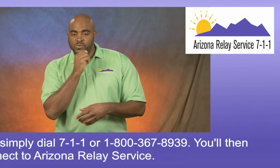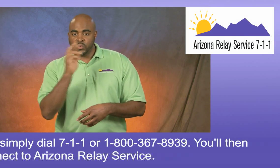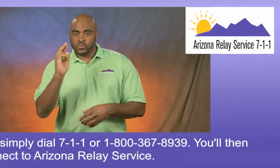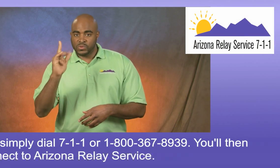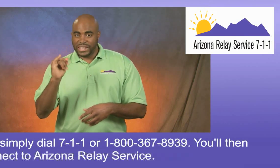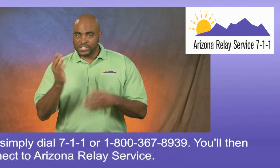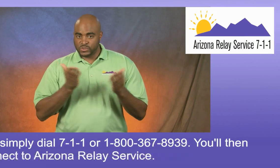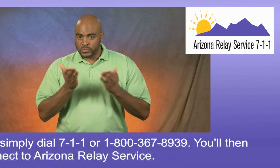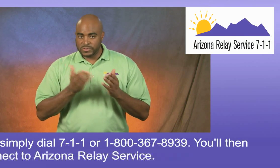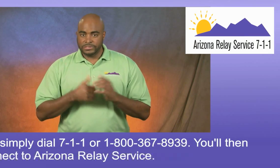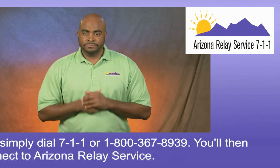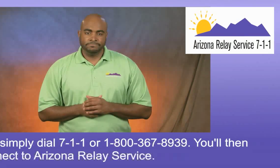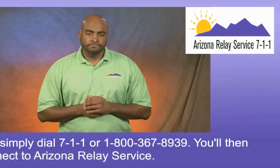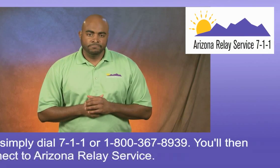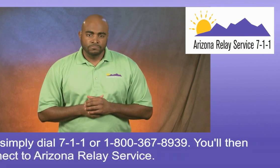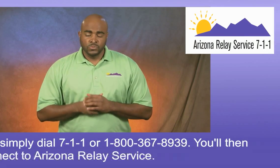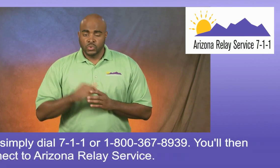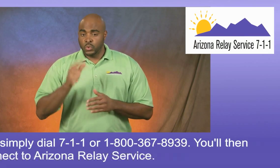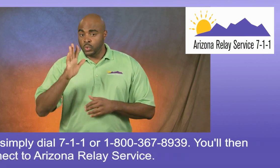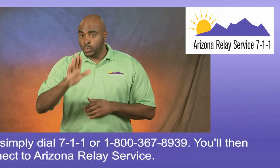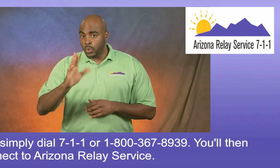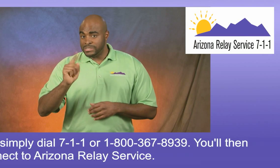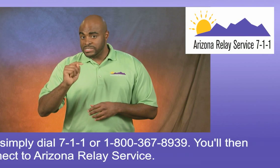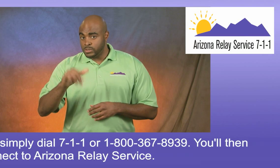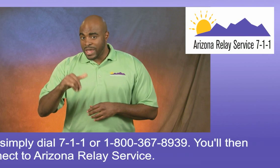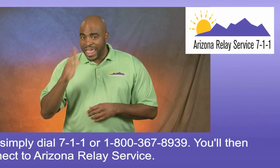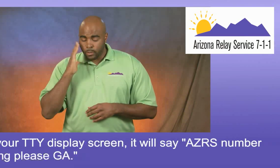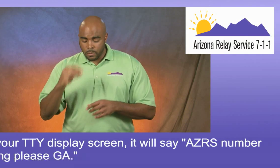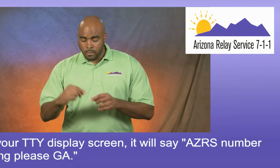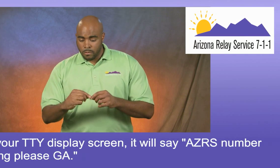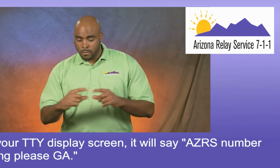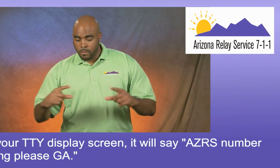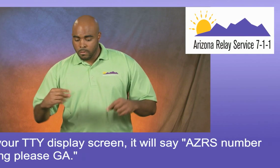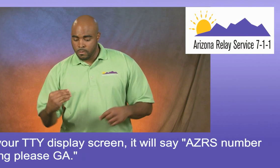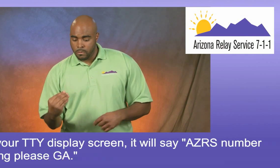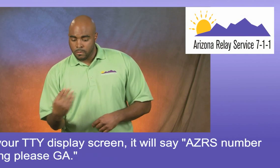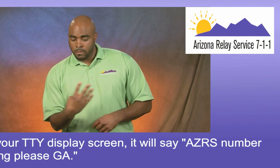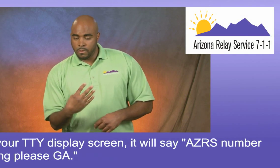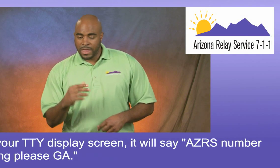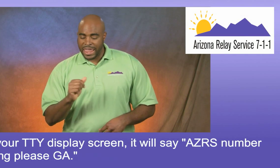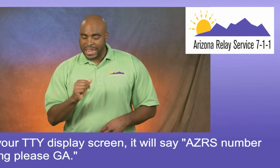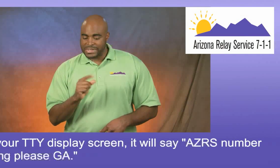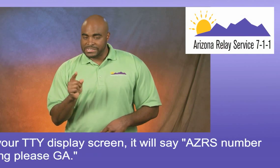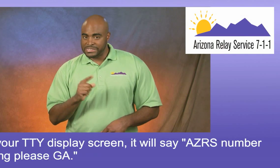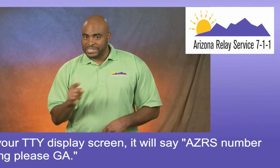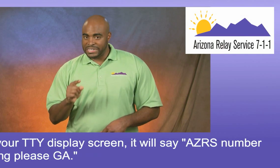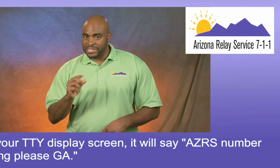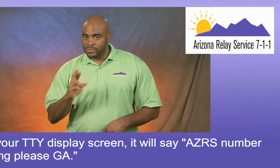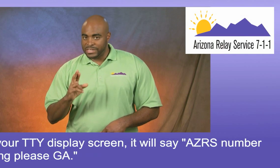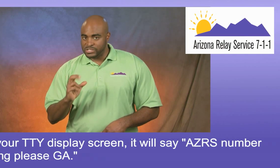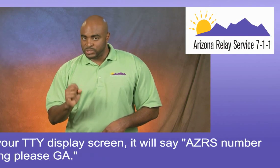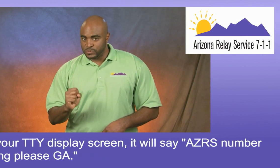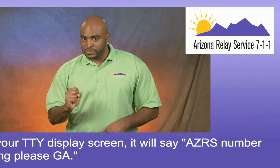1-800-367-8939. You'll then connect to Arizona Relay Service. On your TTY display screen, it will say AZRS.